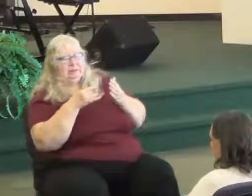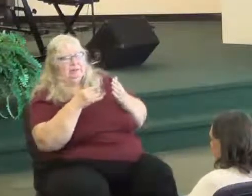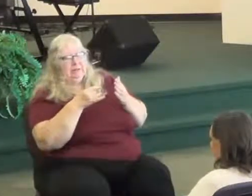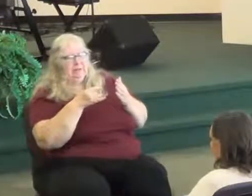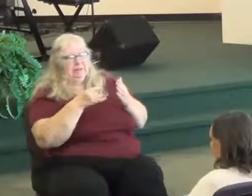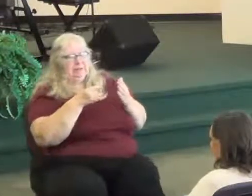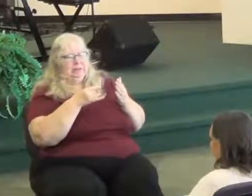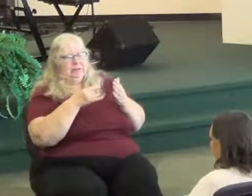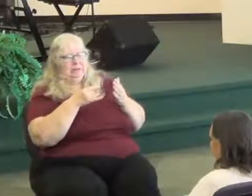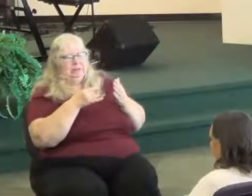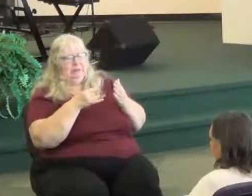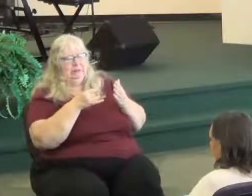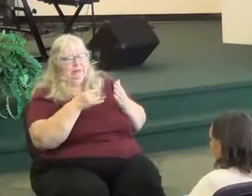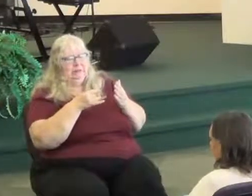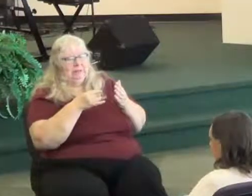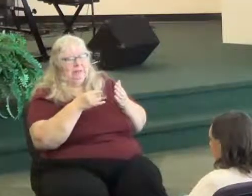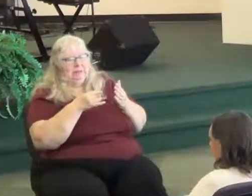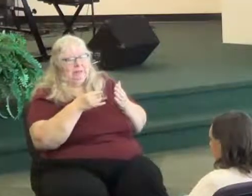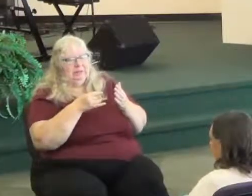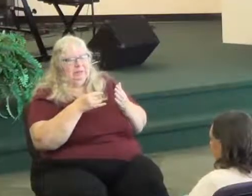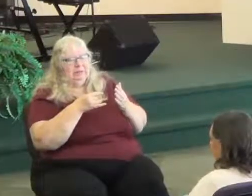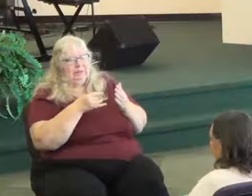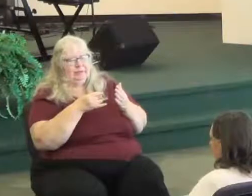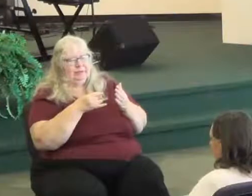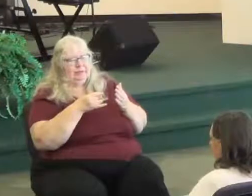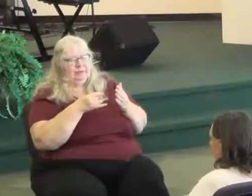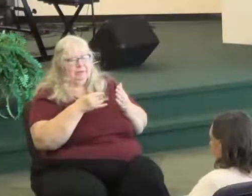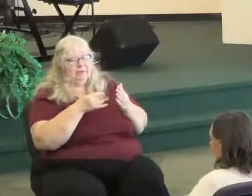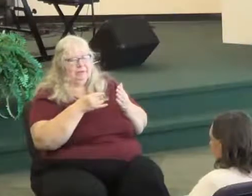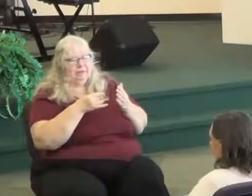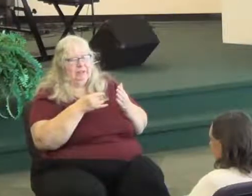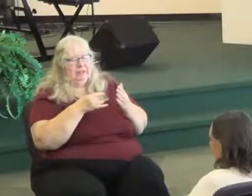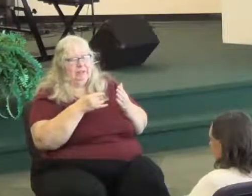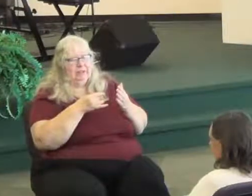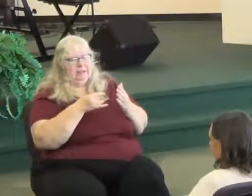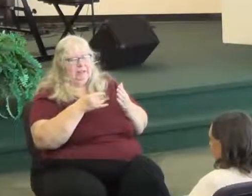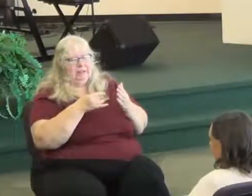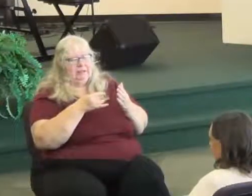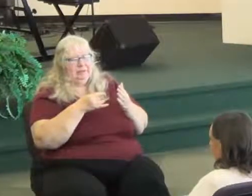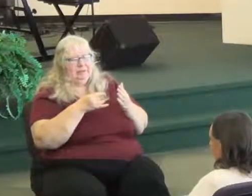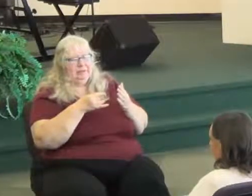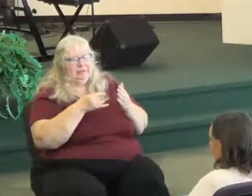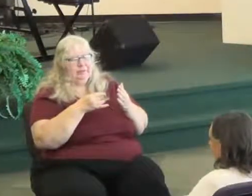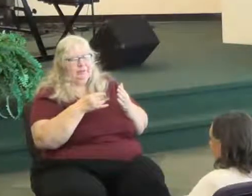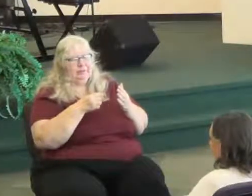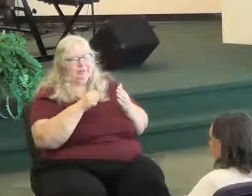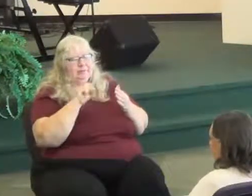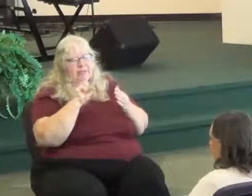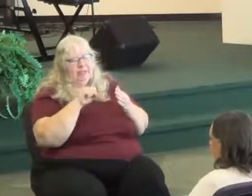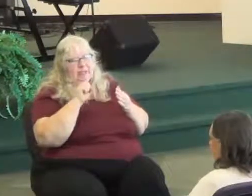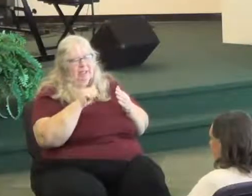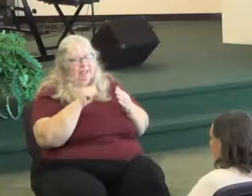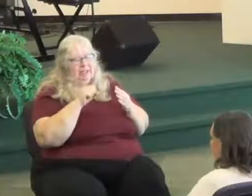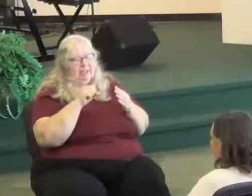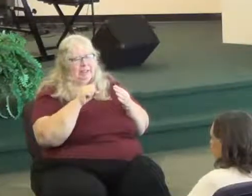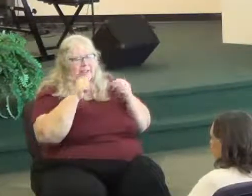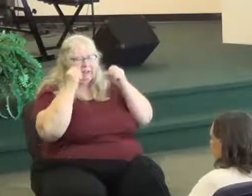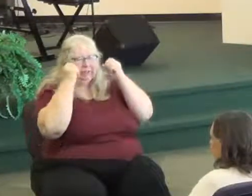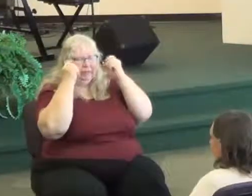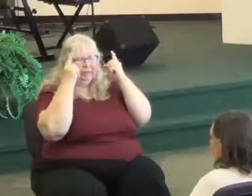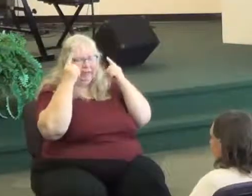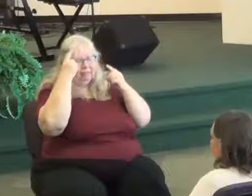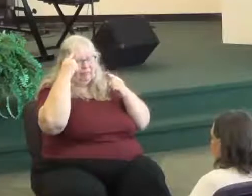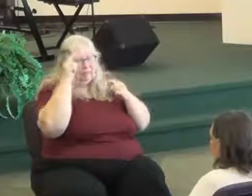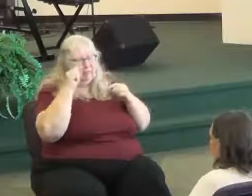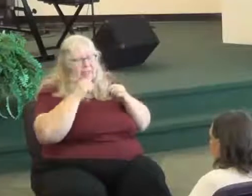to be Monday, Tuesday, Wednesday, Thursday, Friday, because I'll be doing the chapels now as well. So I was like, yeah, that sounds amazing. So I'm